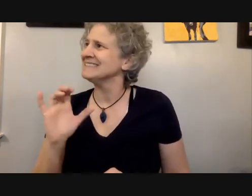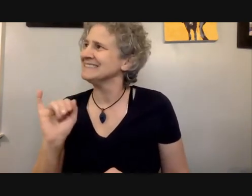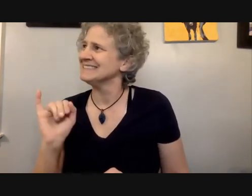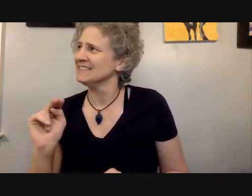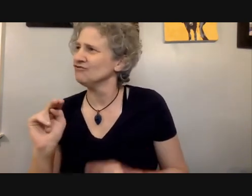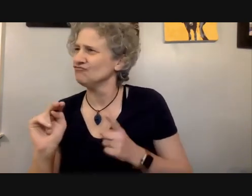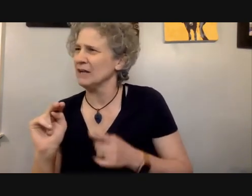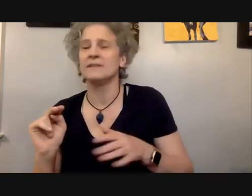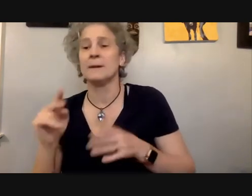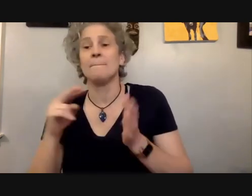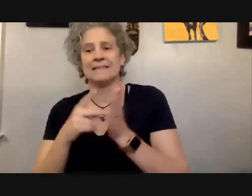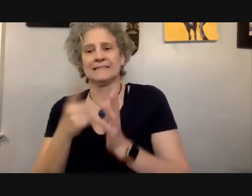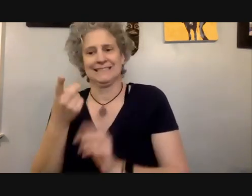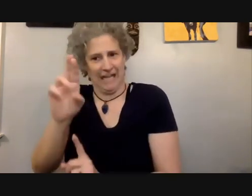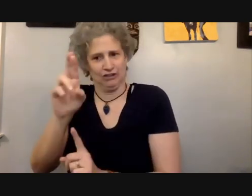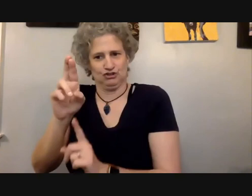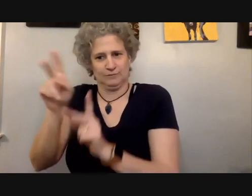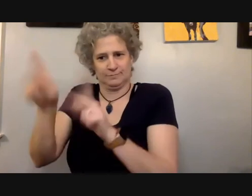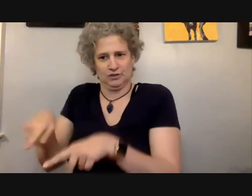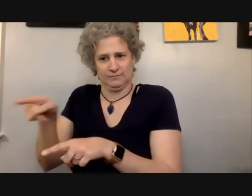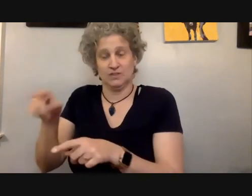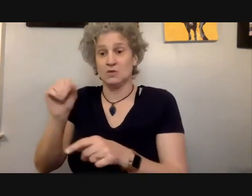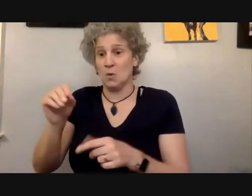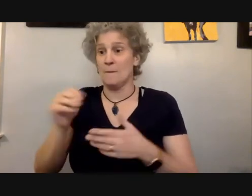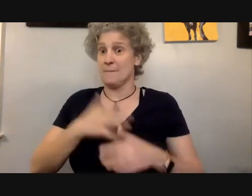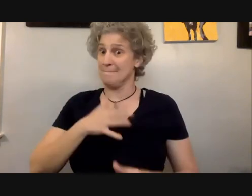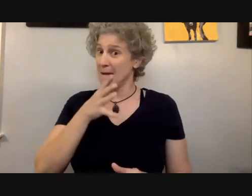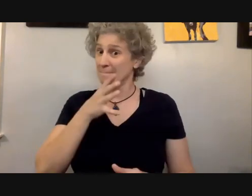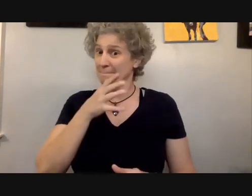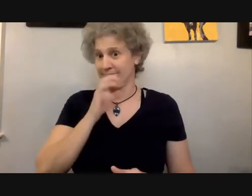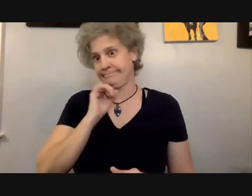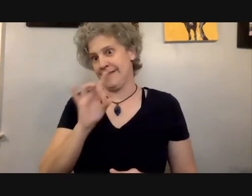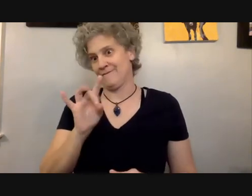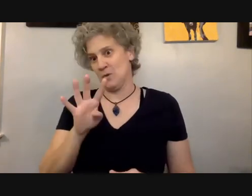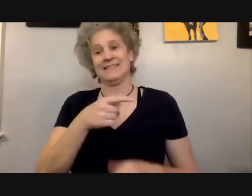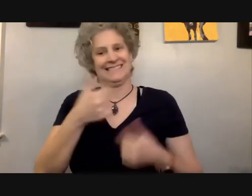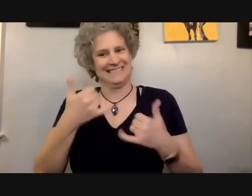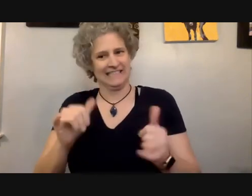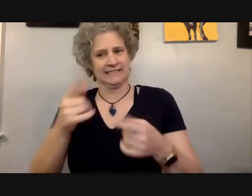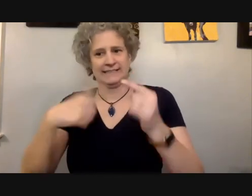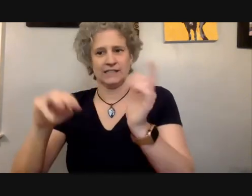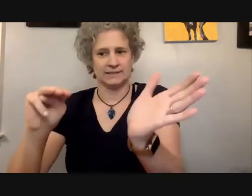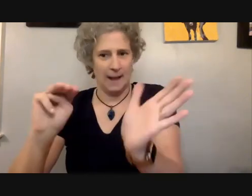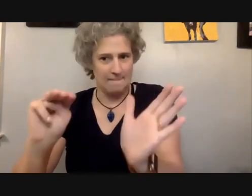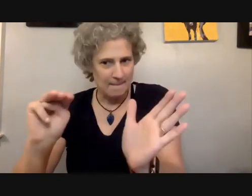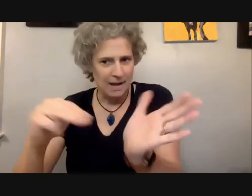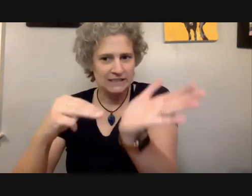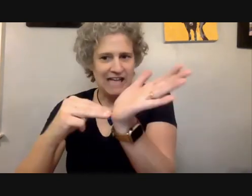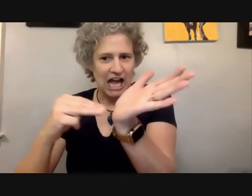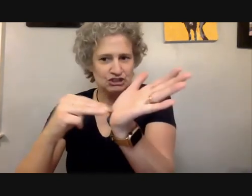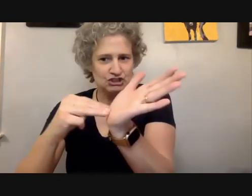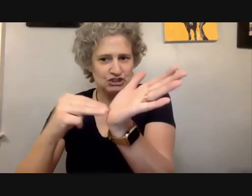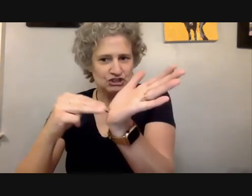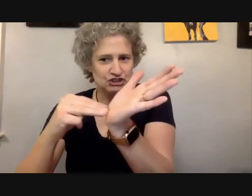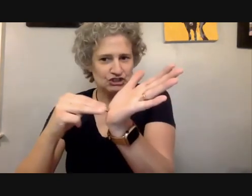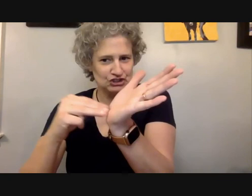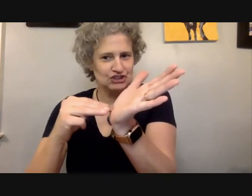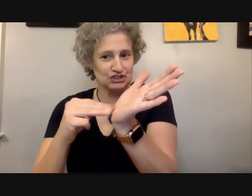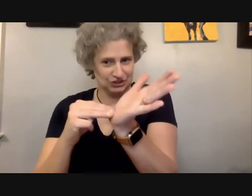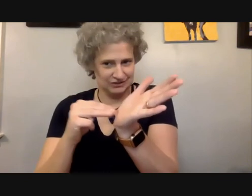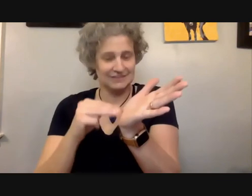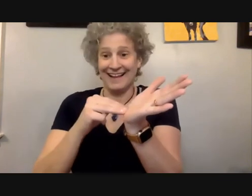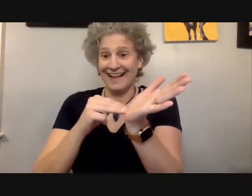And if I can figure out how to spell this, medicine means doctor. So my mom, who is 84, she still